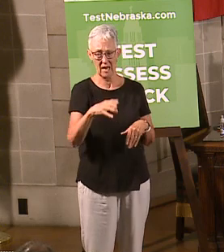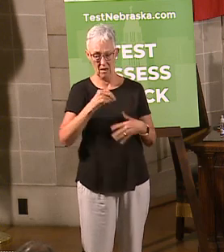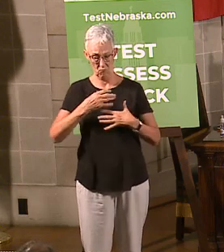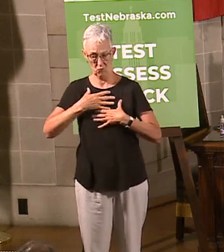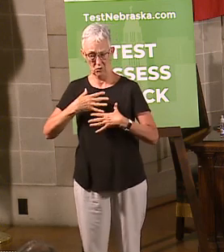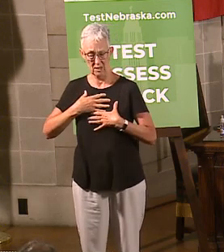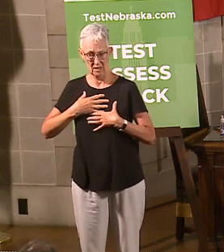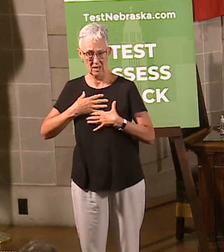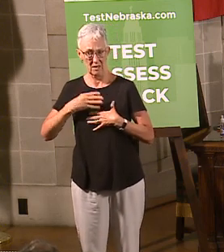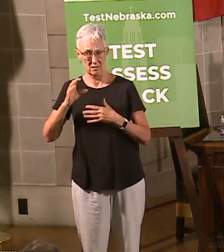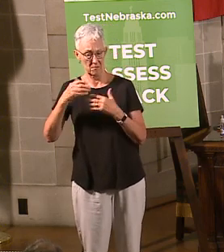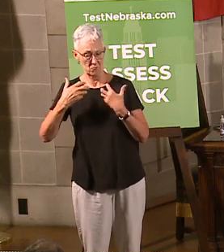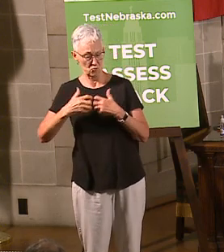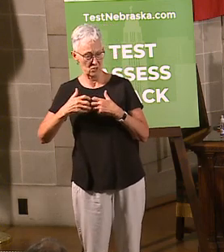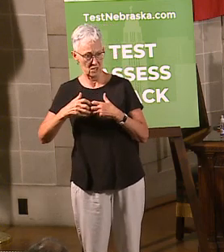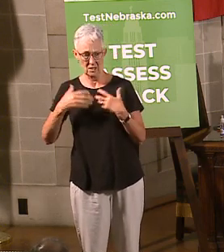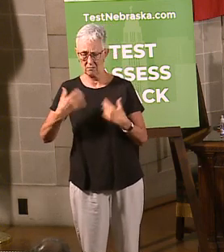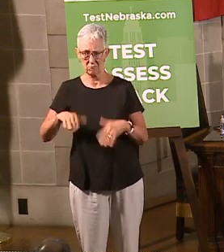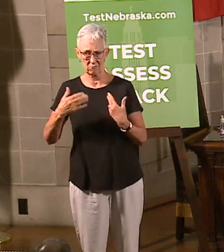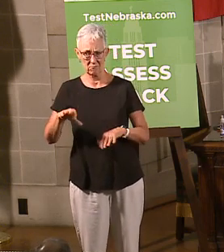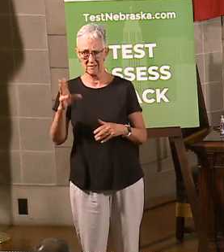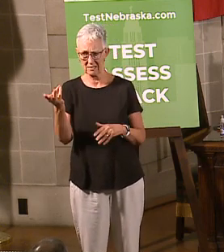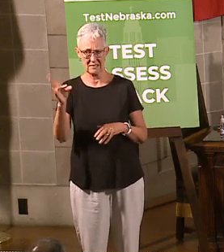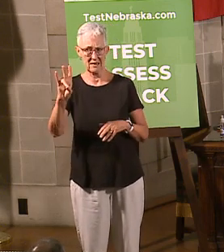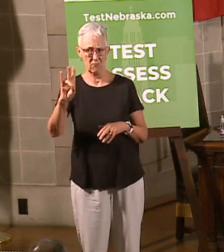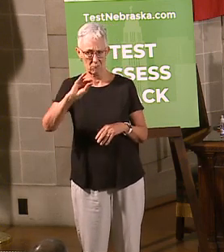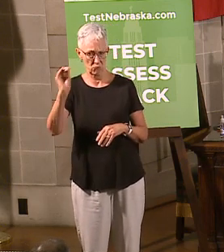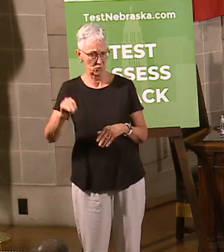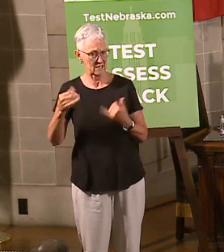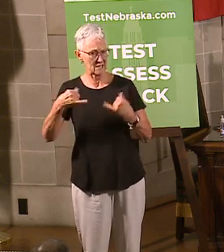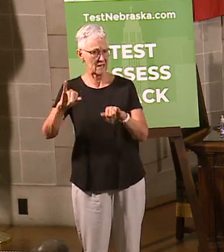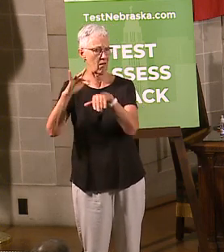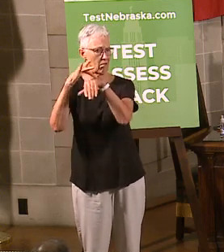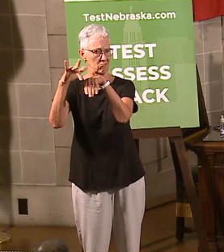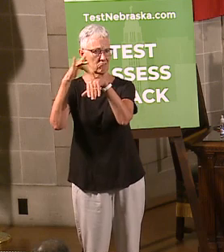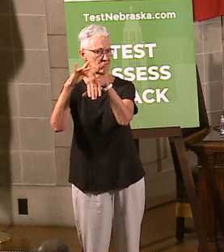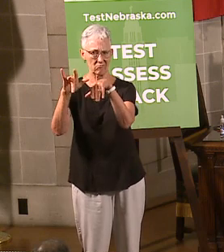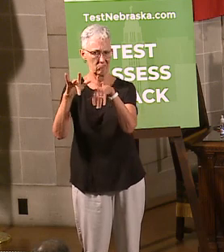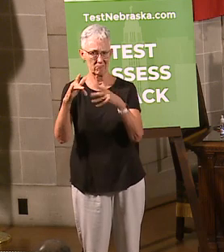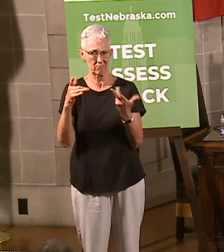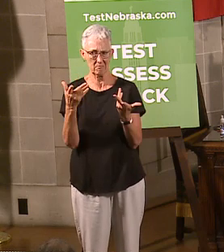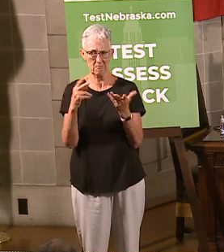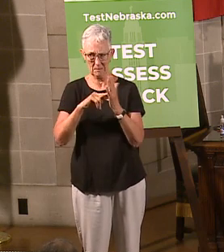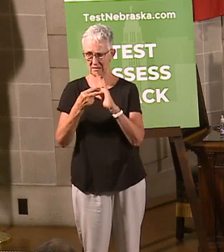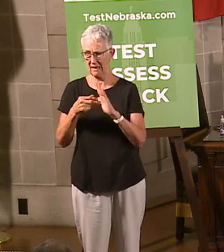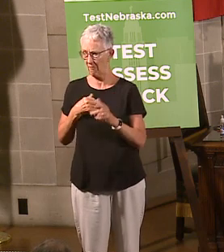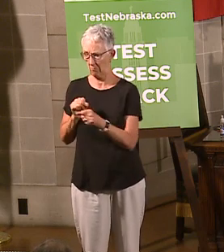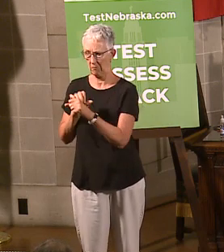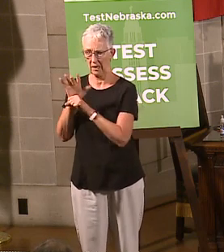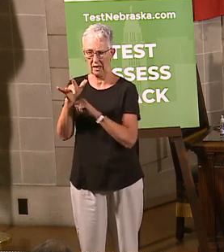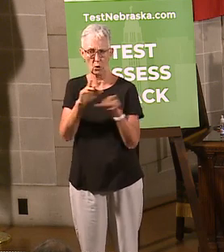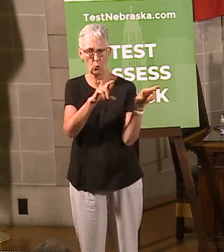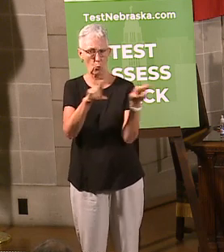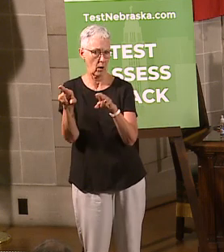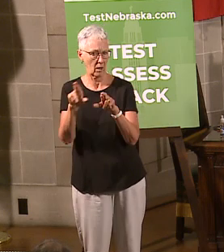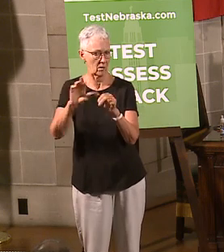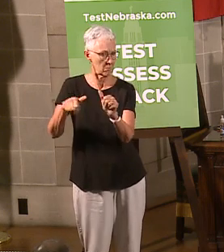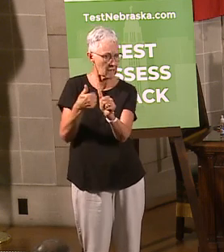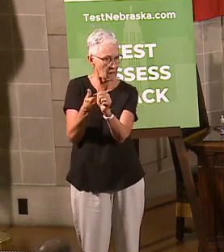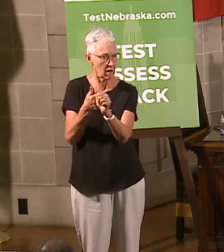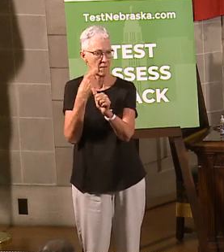76%. So you can see we've got robust hospital capacity in the state today to be able to take care of people. And that's what we're focused on. So